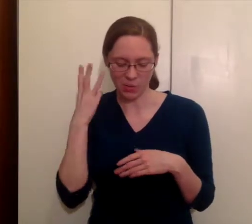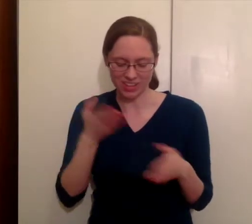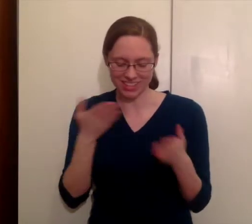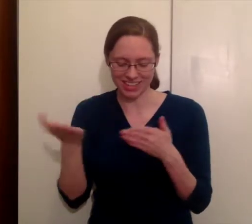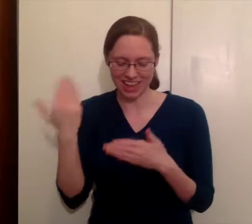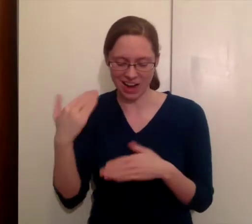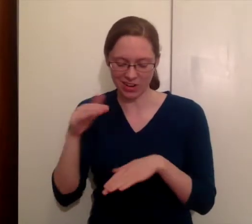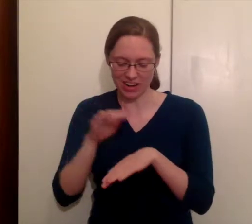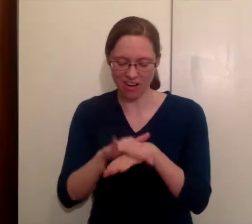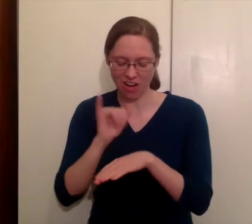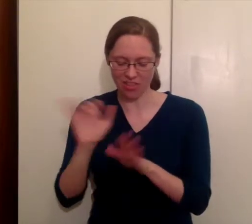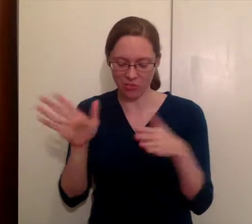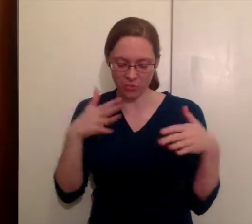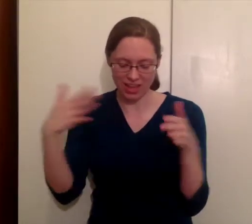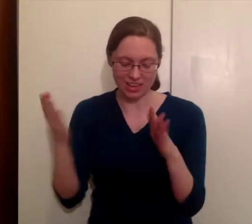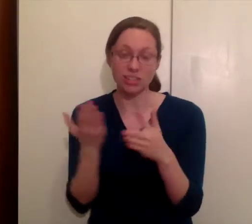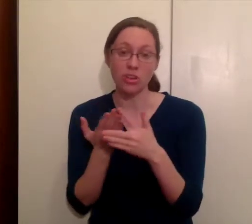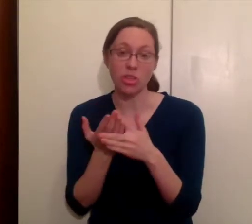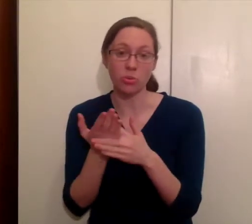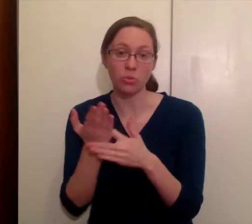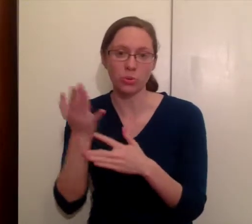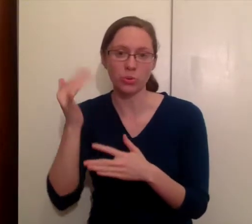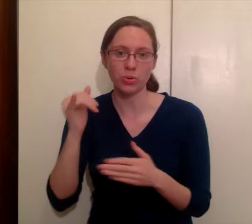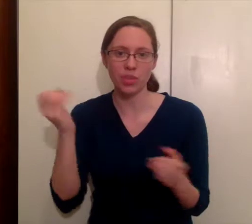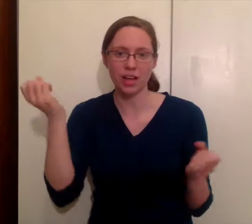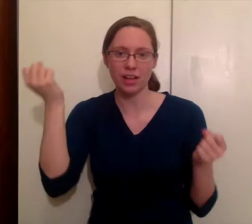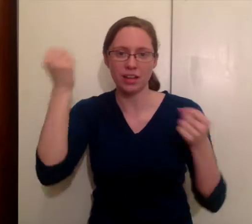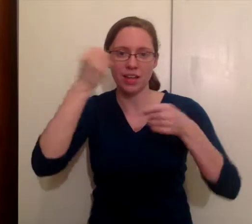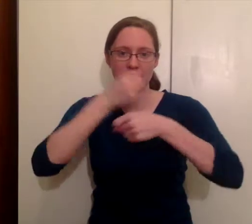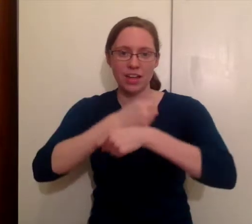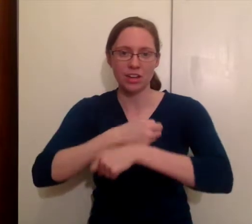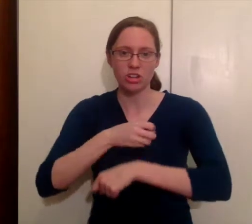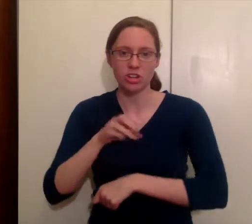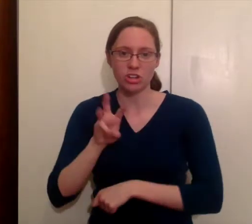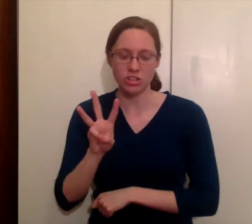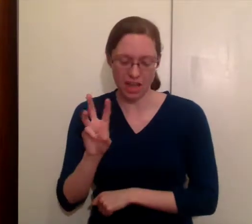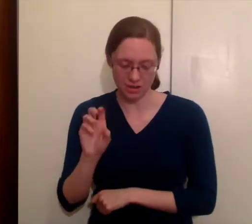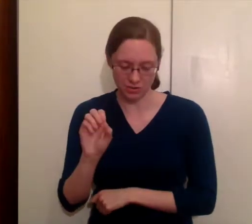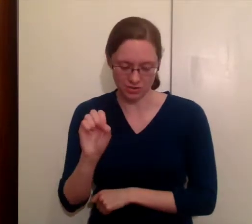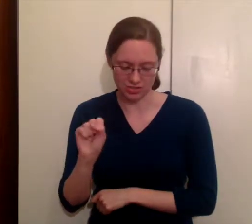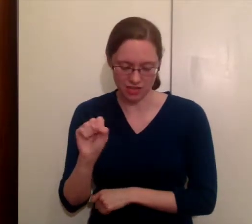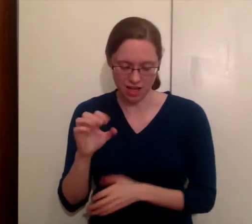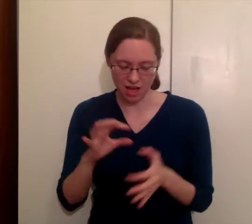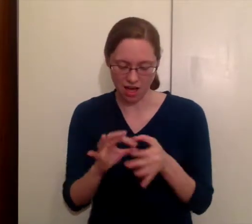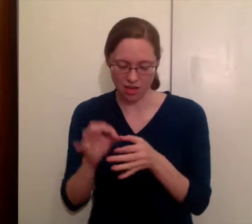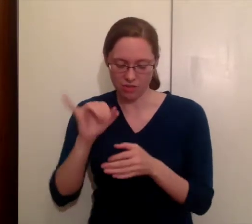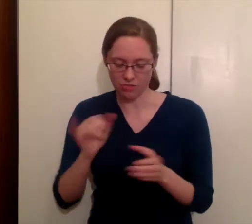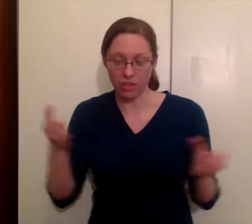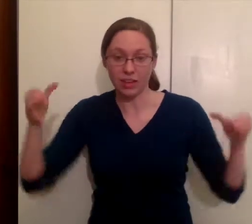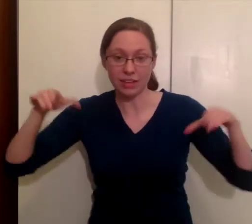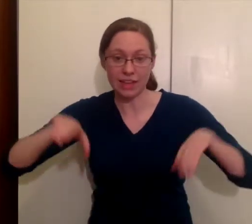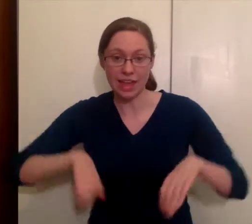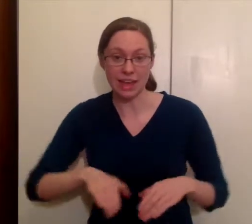was carried on the wind through the shadows of the